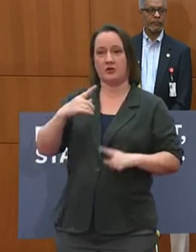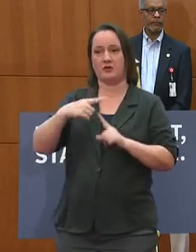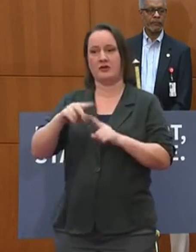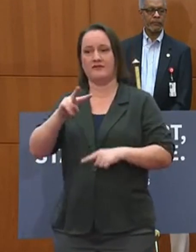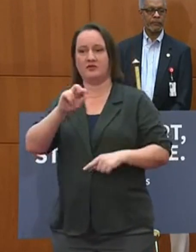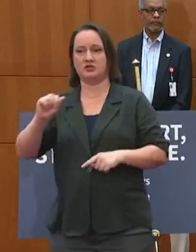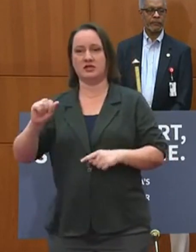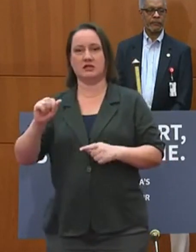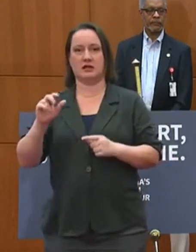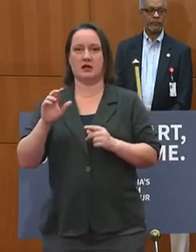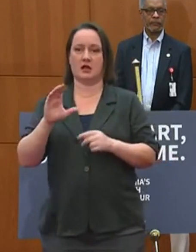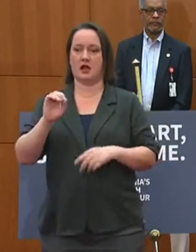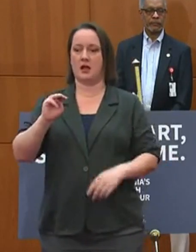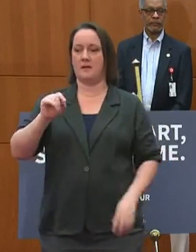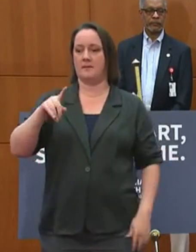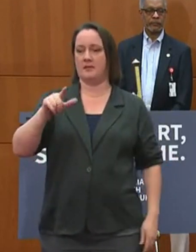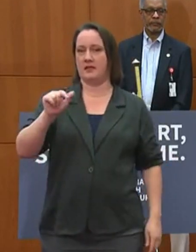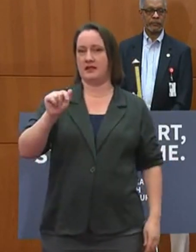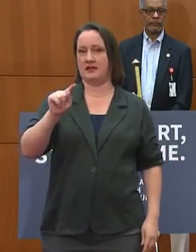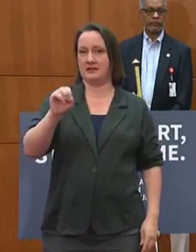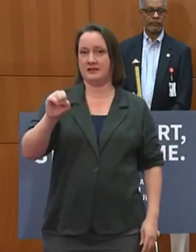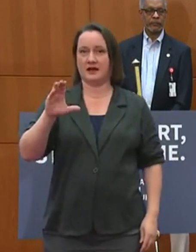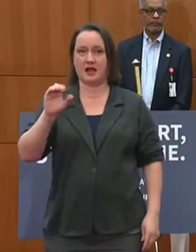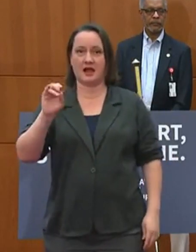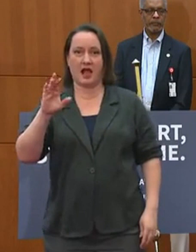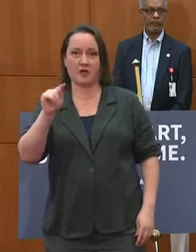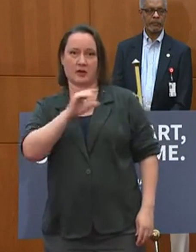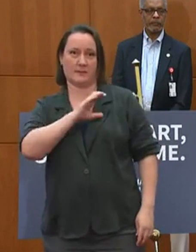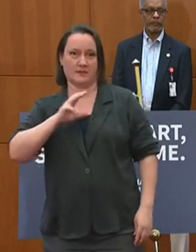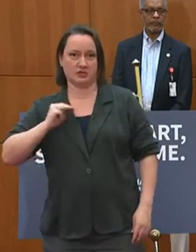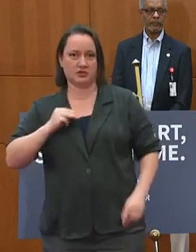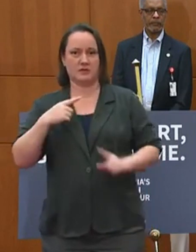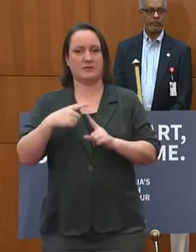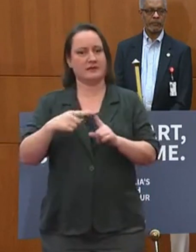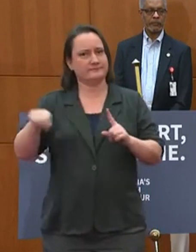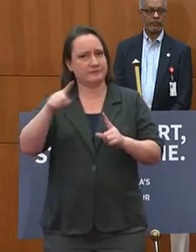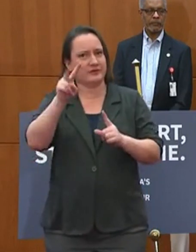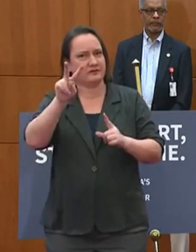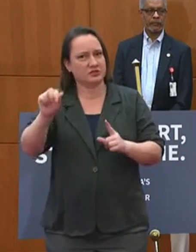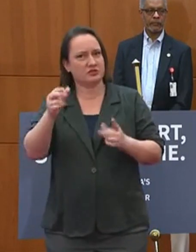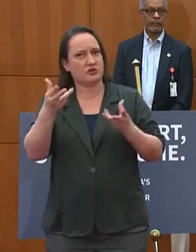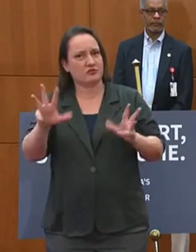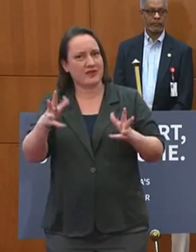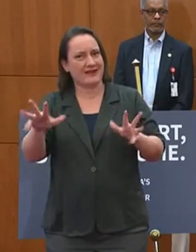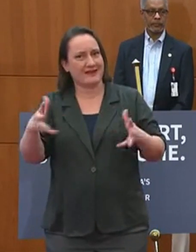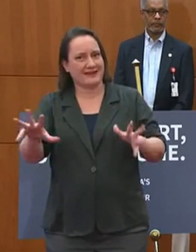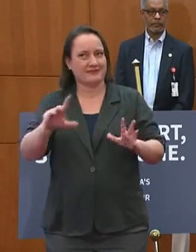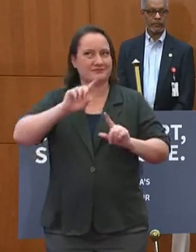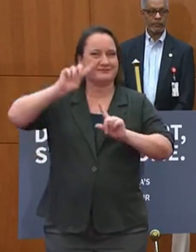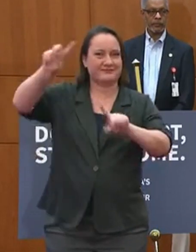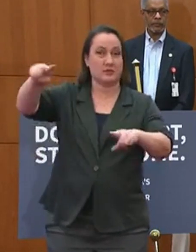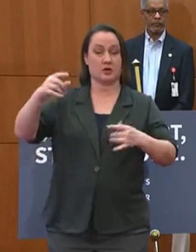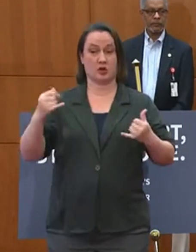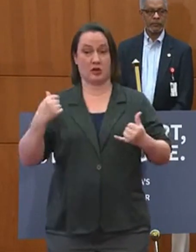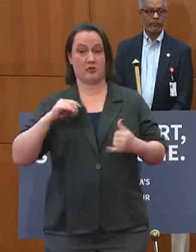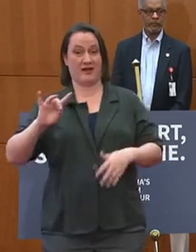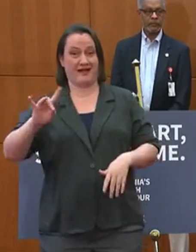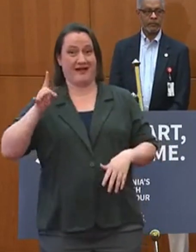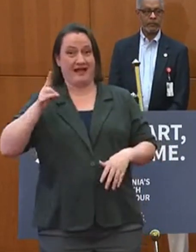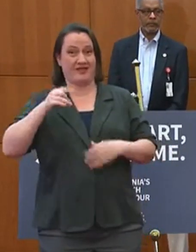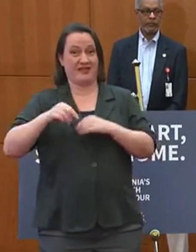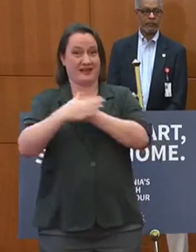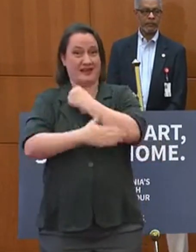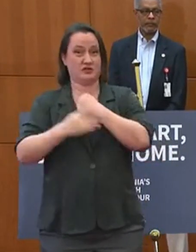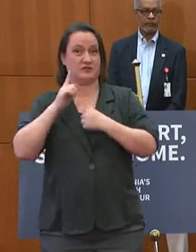Complete Count Commission, as well as Virginians who have already responded to their census. And currently, we're an eighth in the nation for self-response